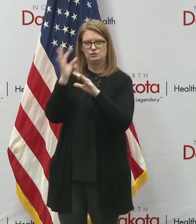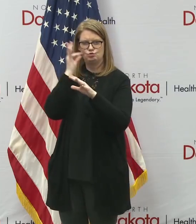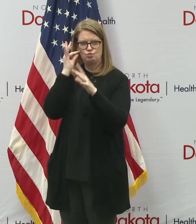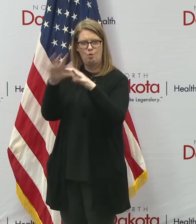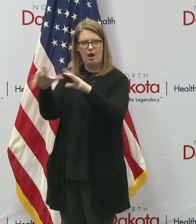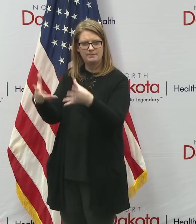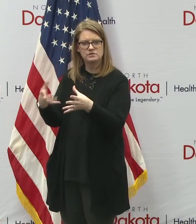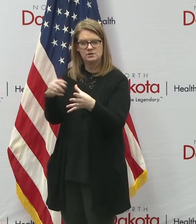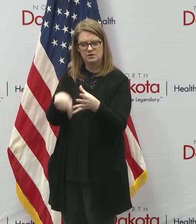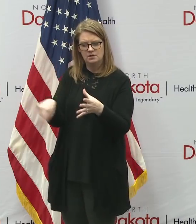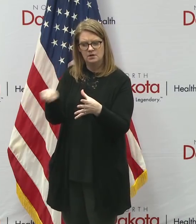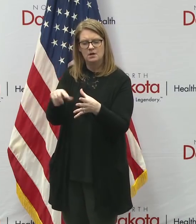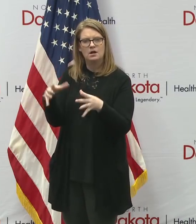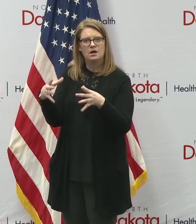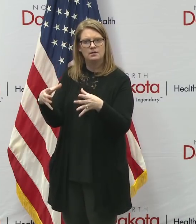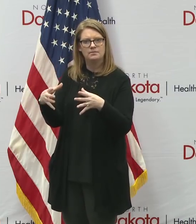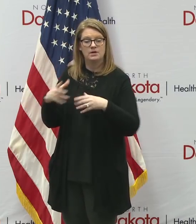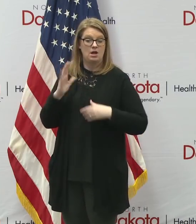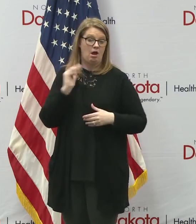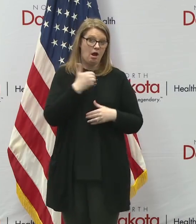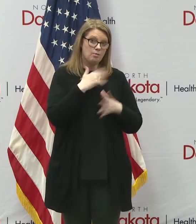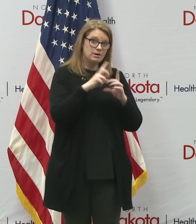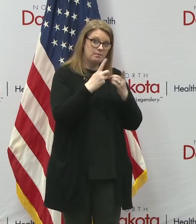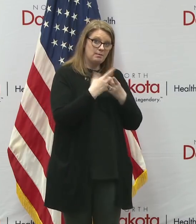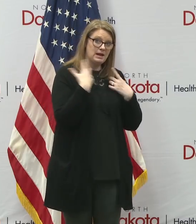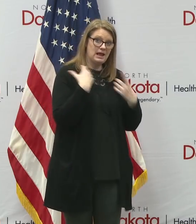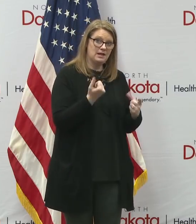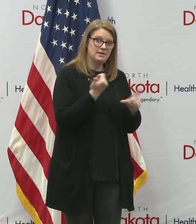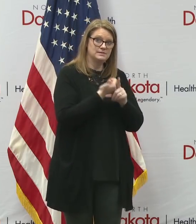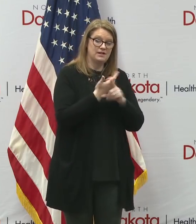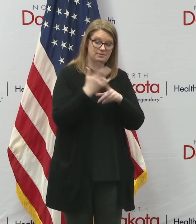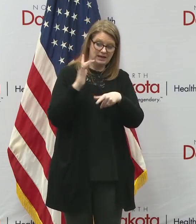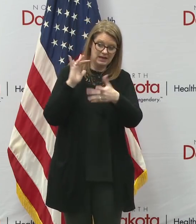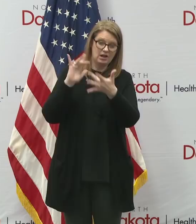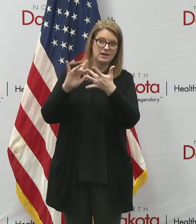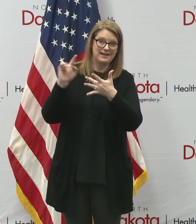that case, then our Department of Health had already been in contact with